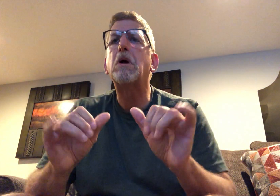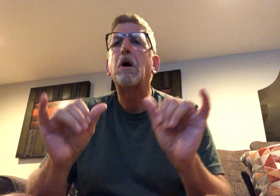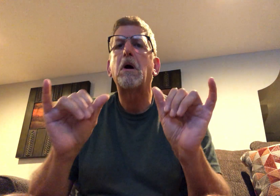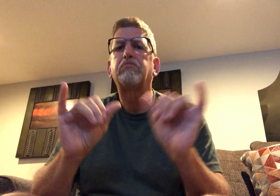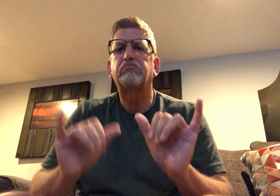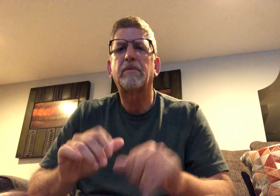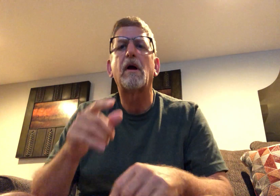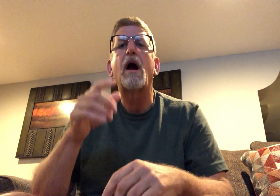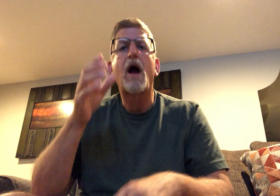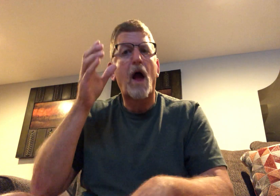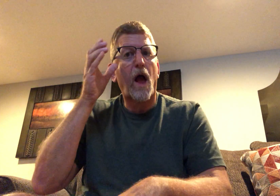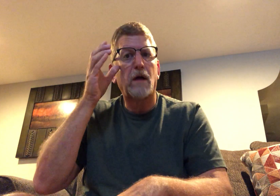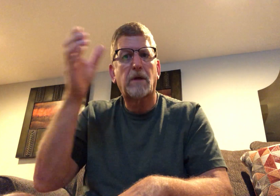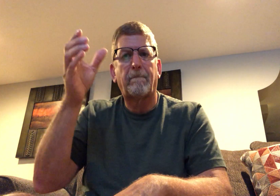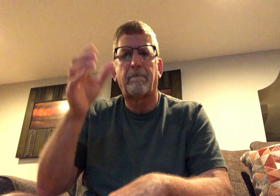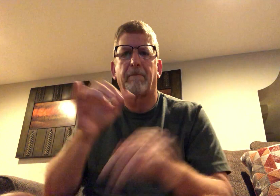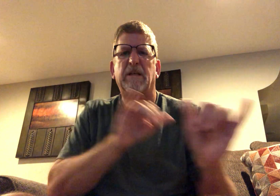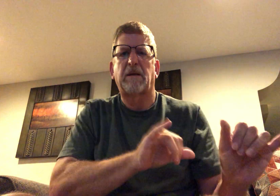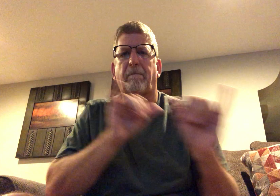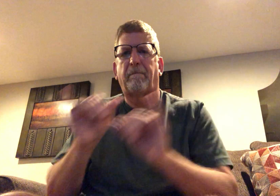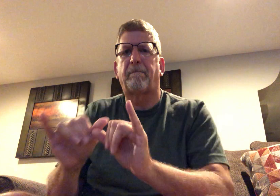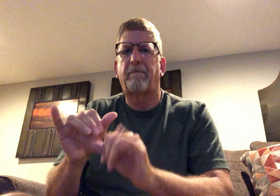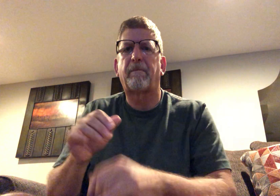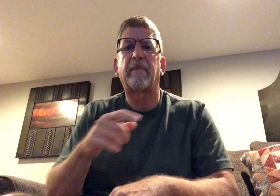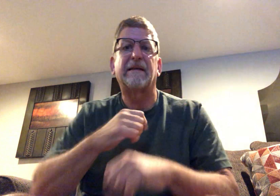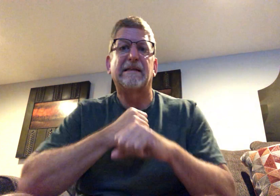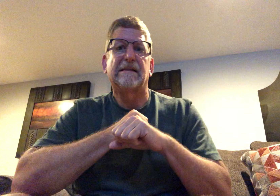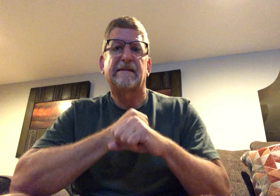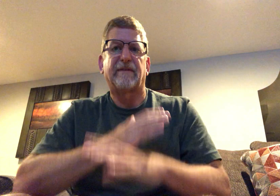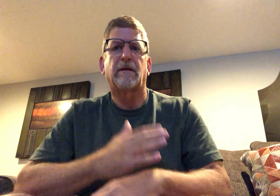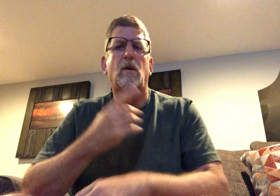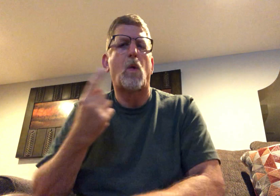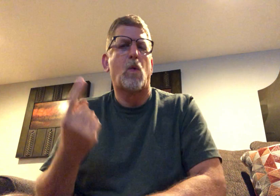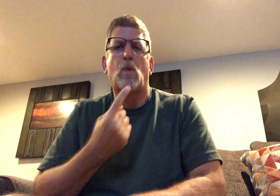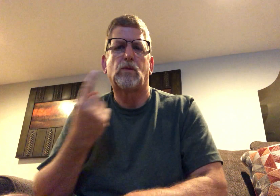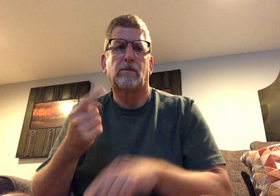success. I'll be the crazy bee girl. I would take that name proudly.